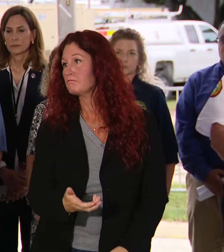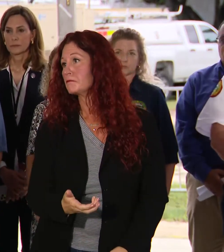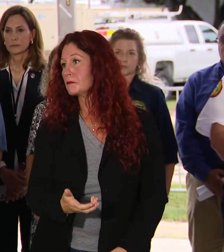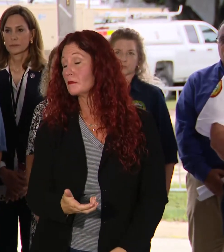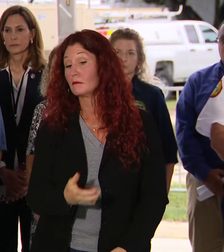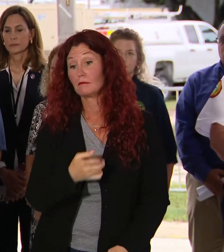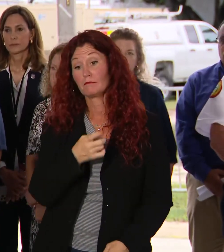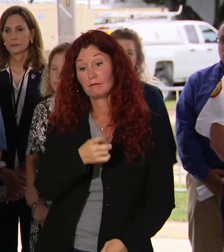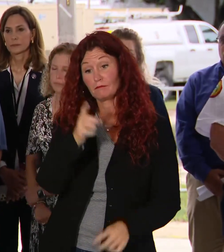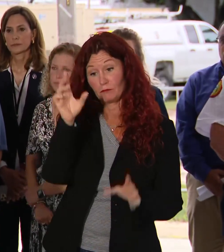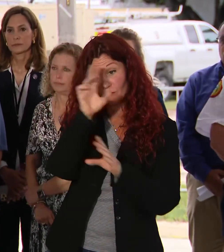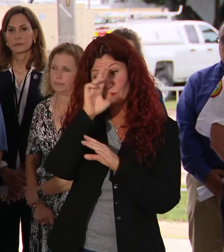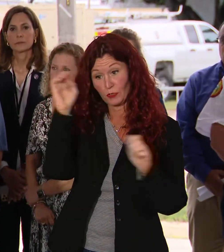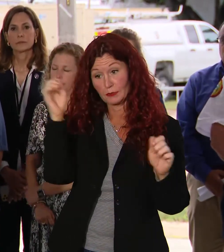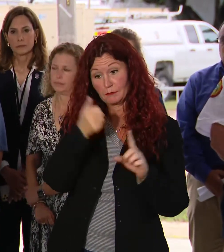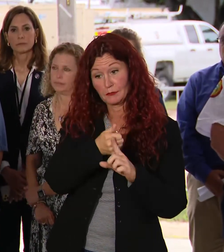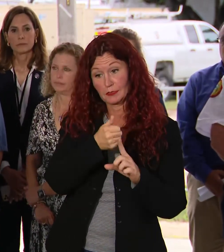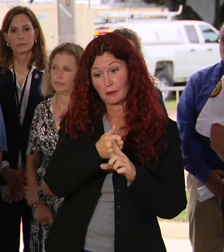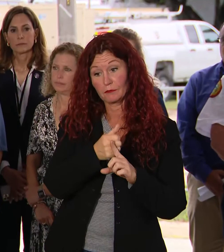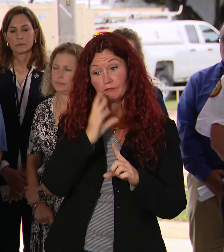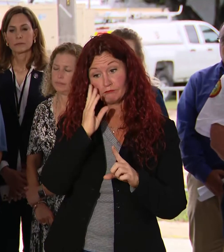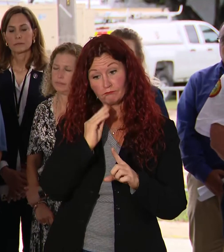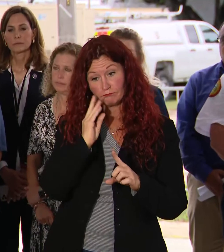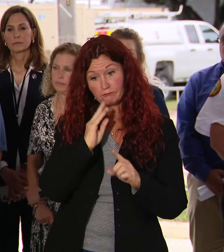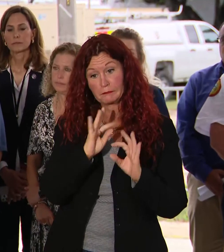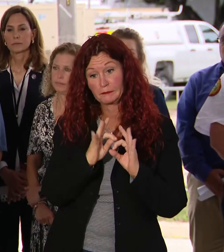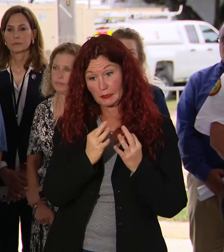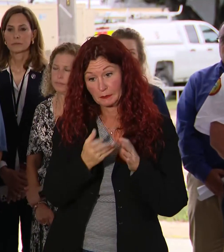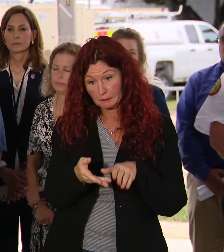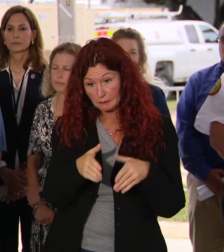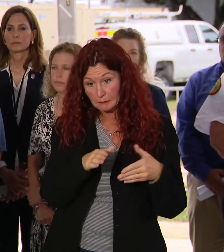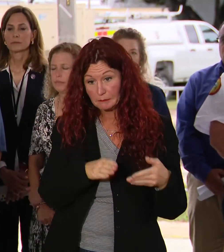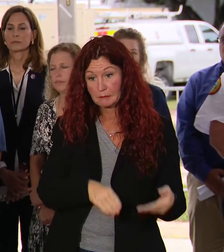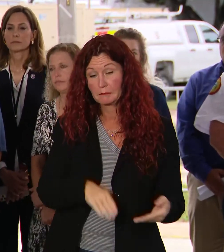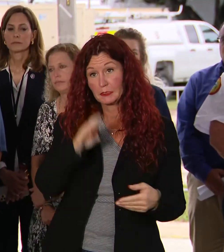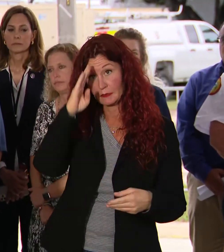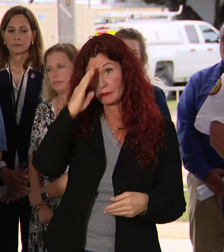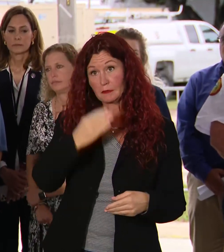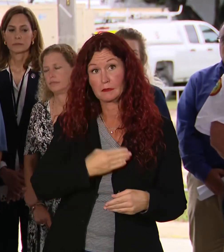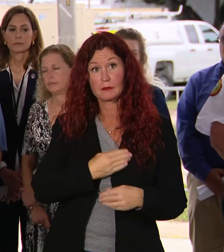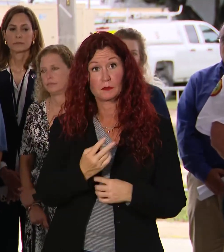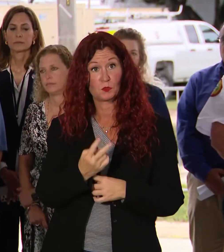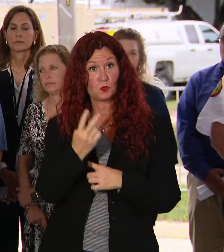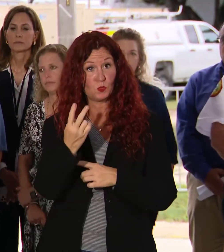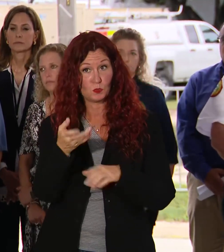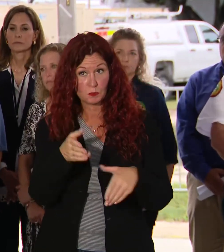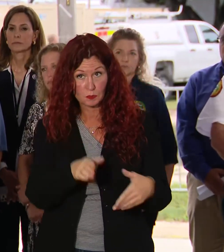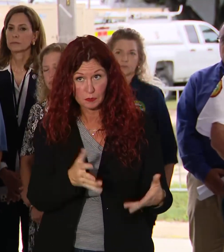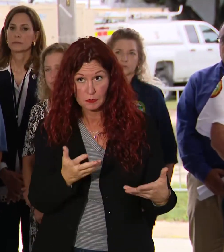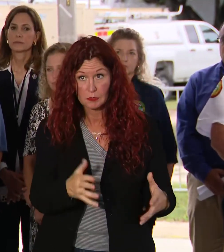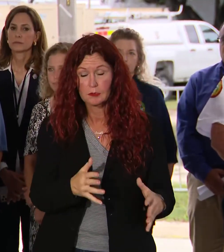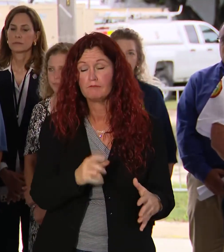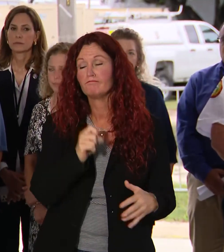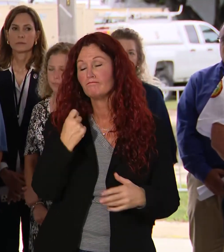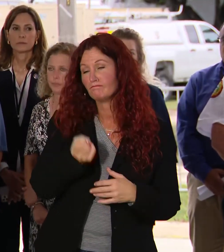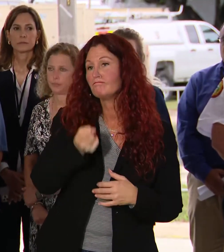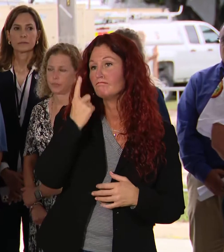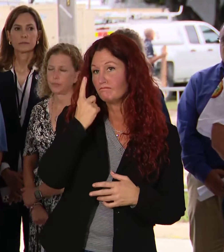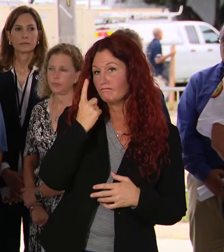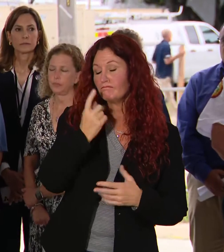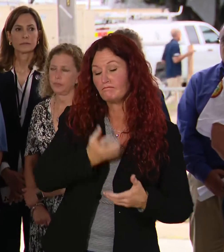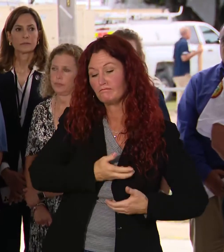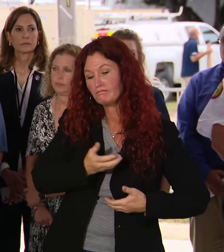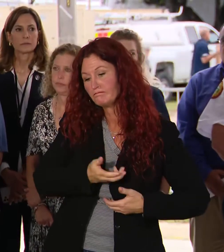great comfort to the families. As he said in his remarks following the